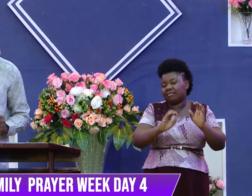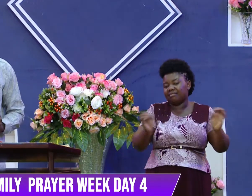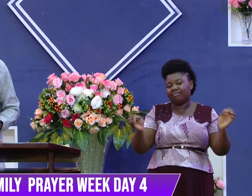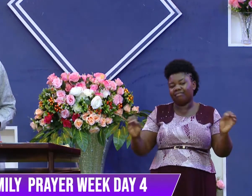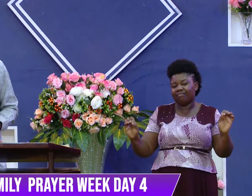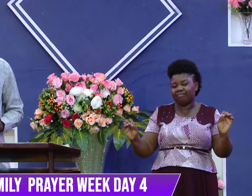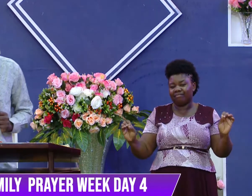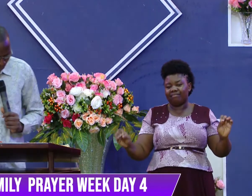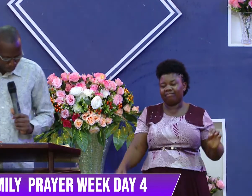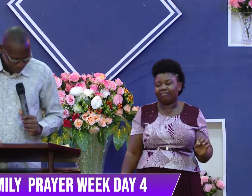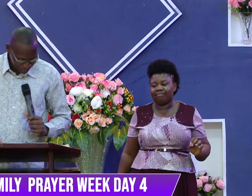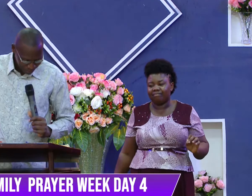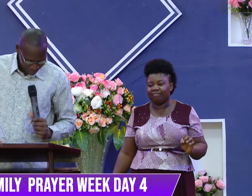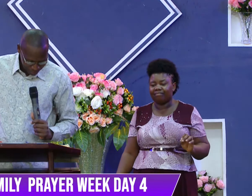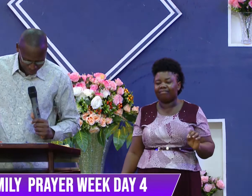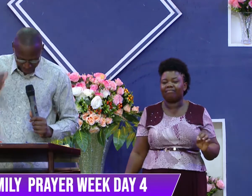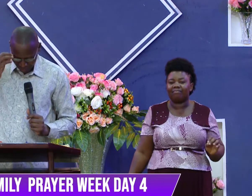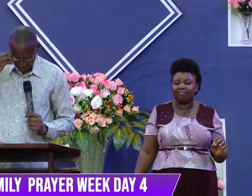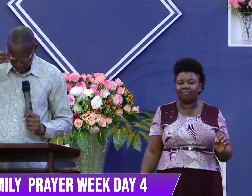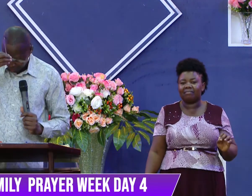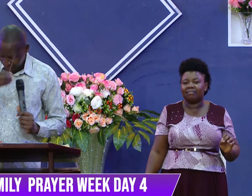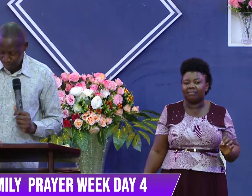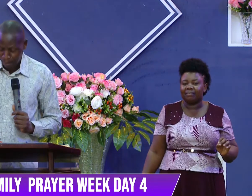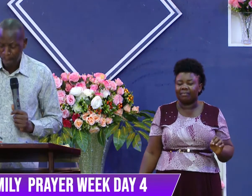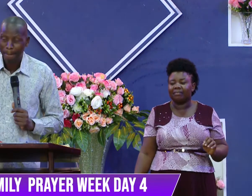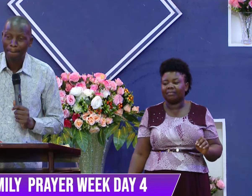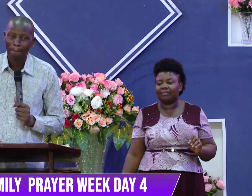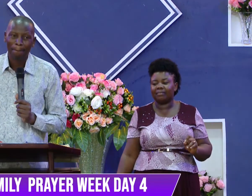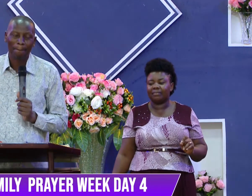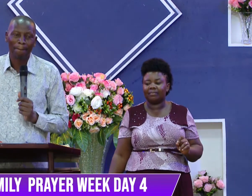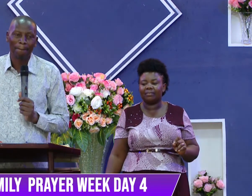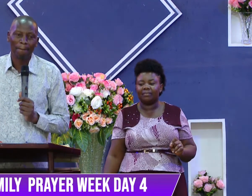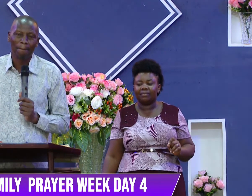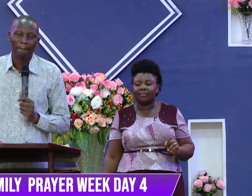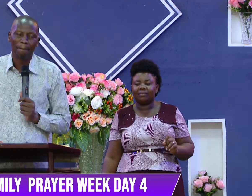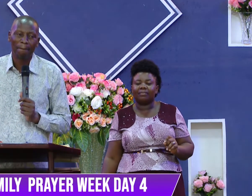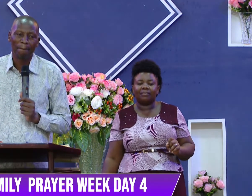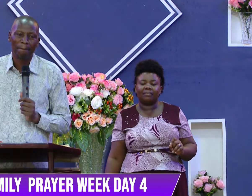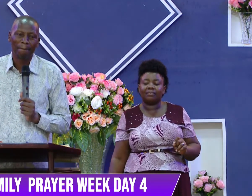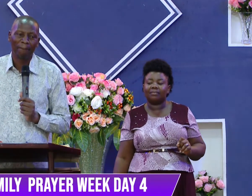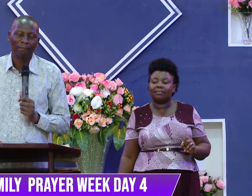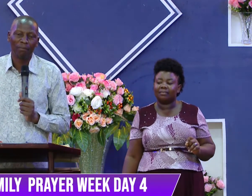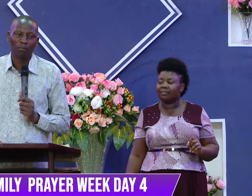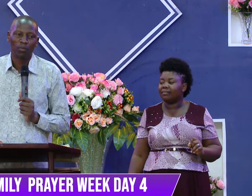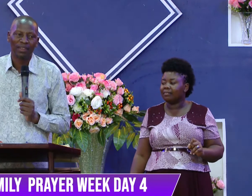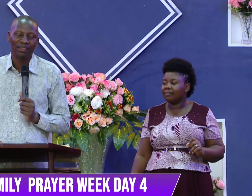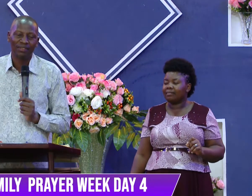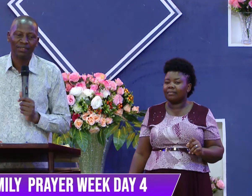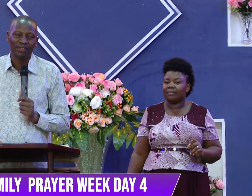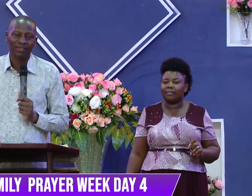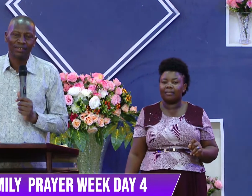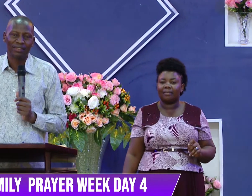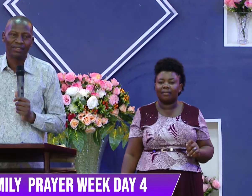And the Lord asked me, what do you see, Amos? A plumb line, I replied. Then the Lord said, look, I am setting a plumb line among